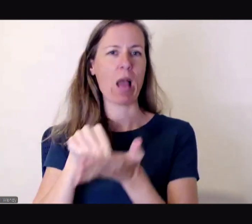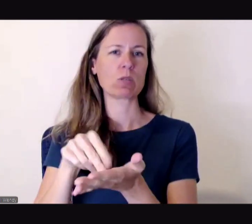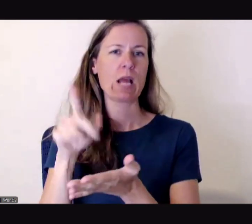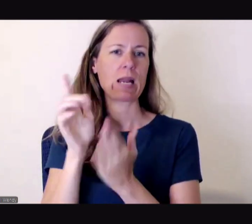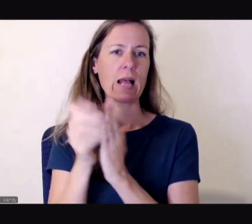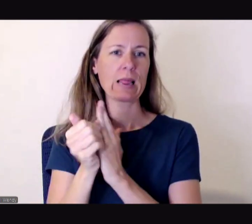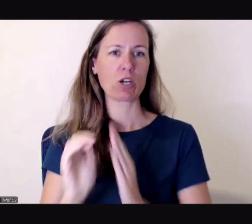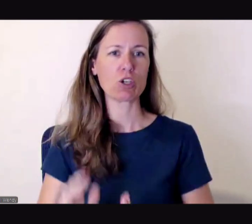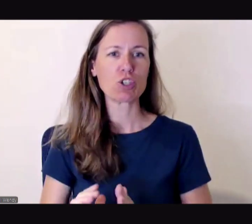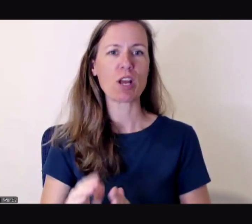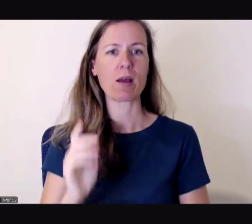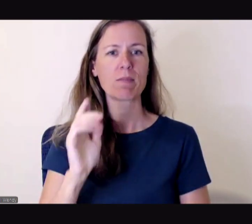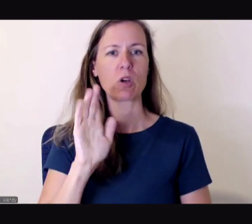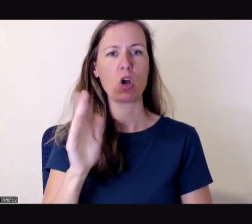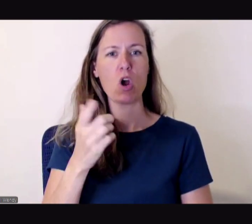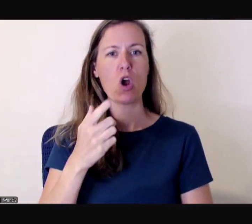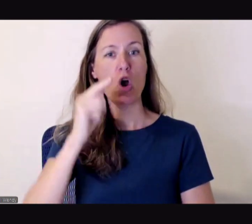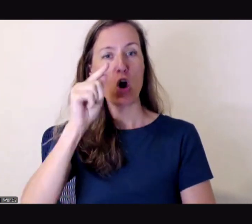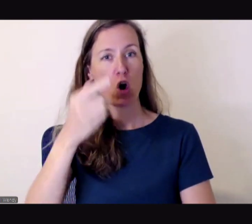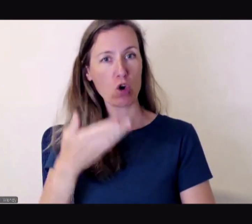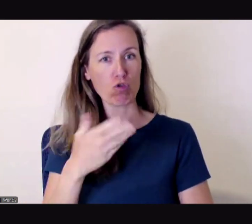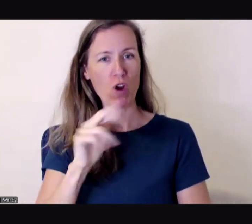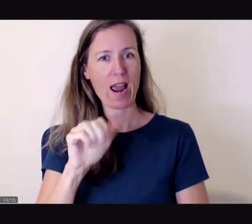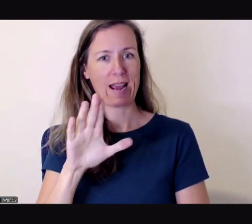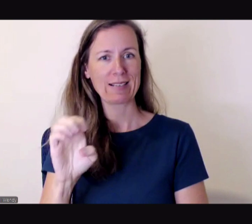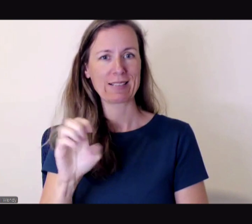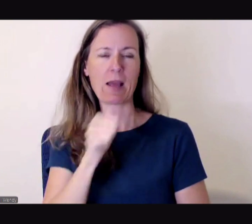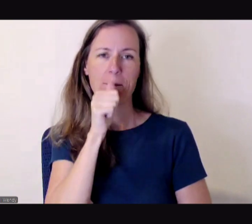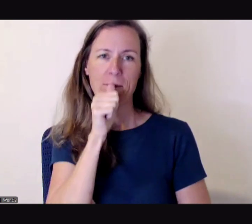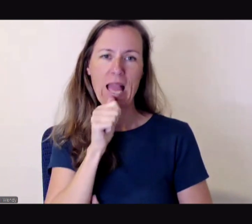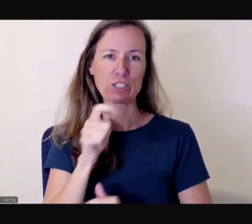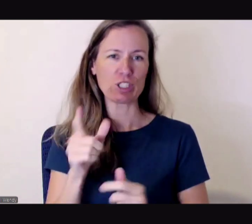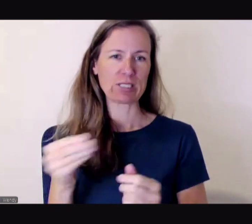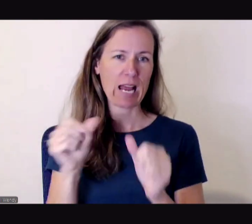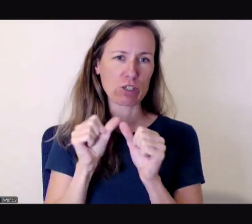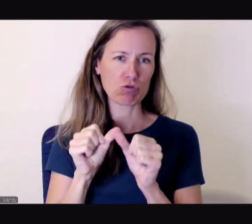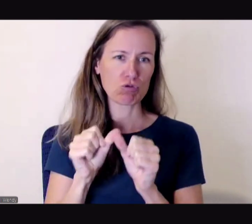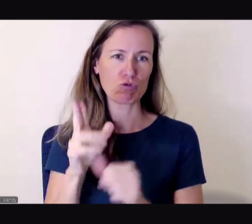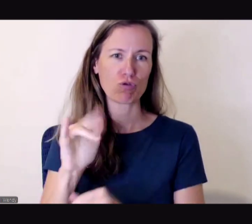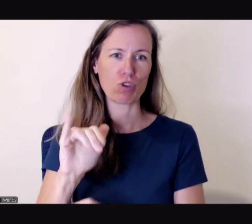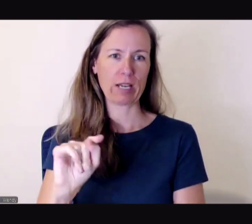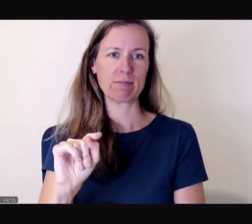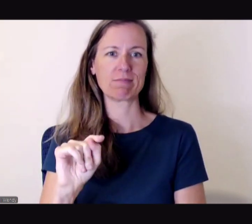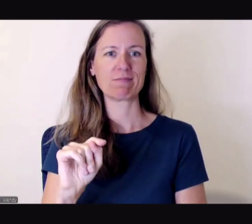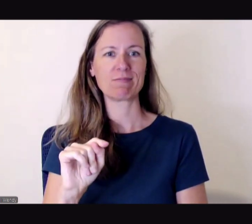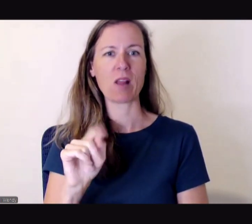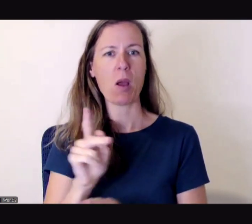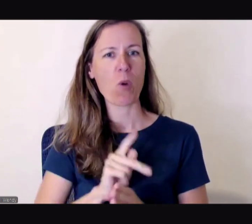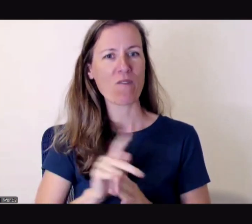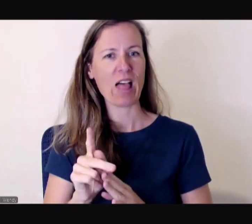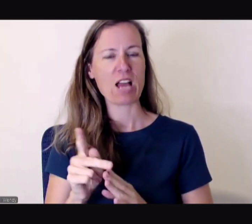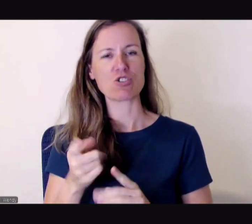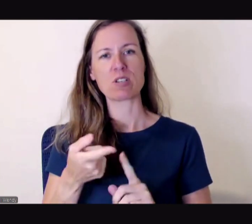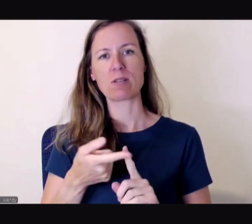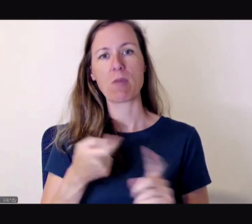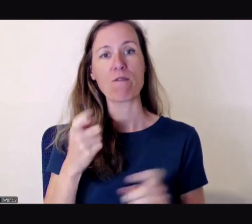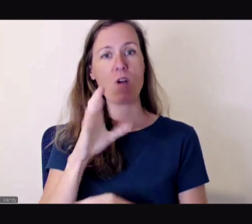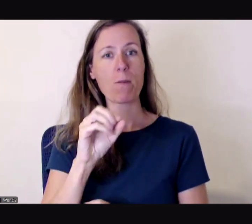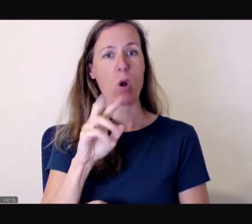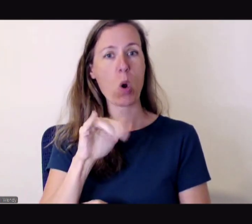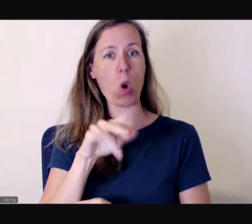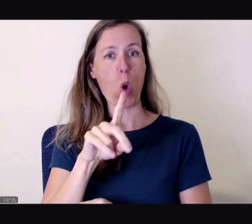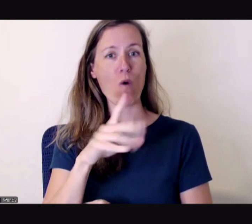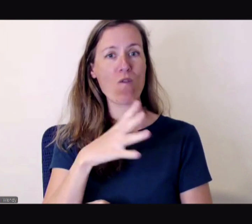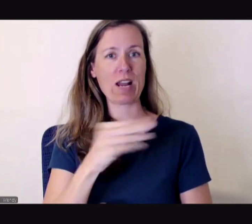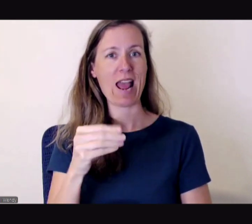and professionalism. From COVID to the present, she and the council have left the town in great shape